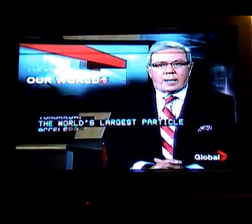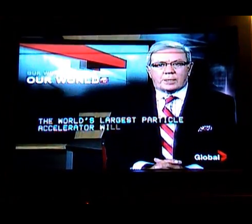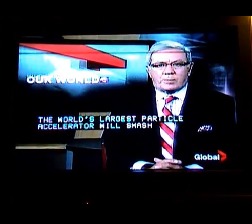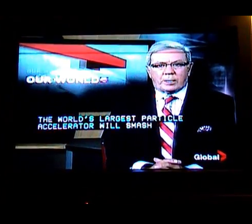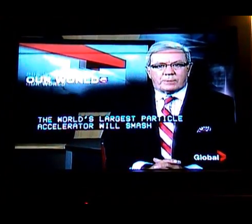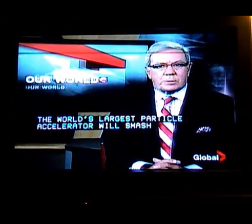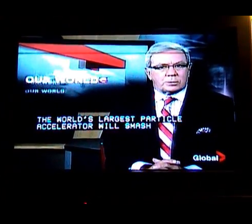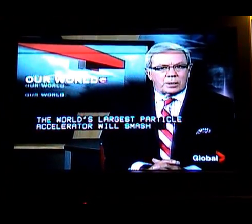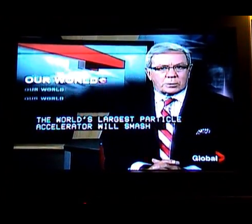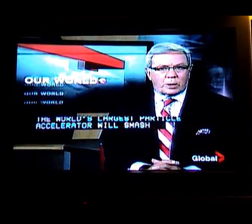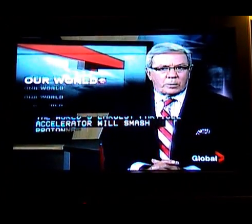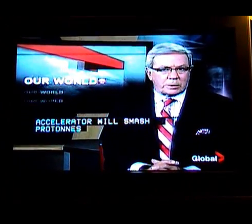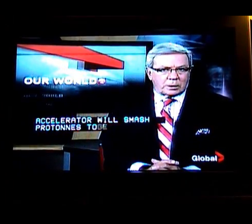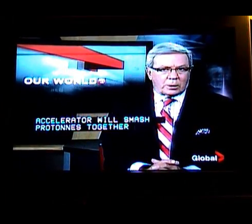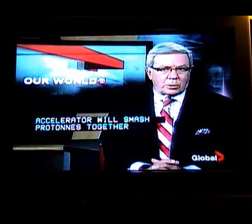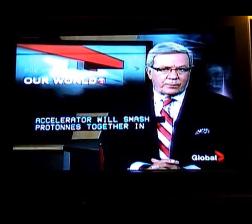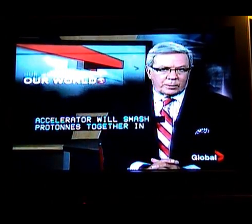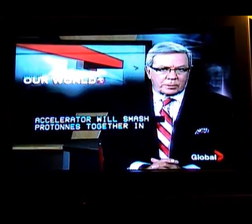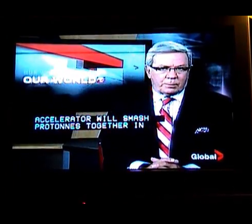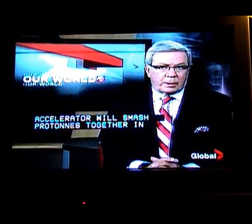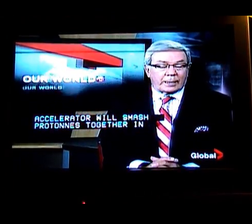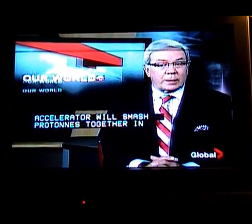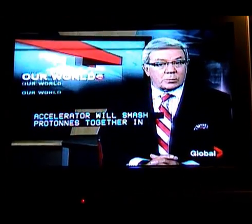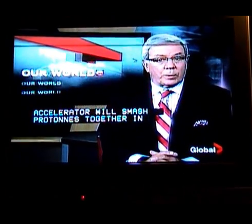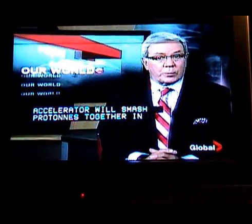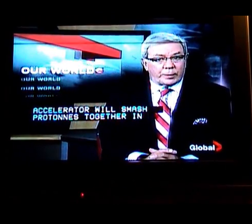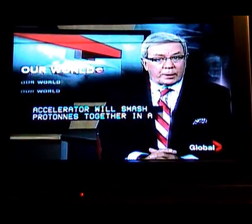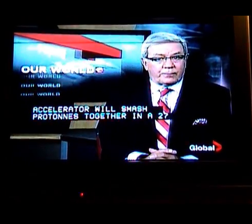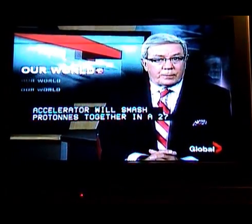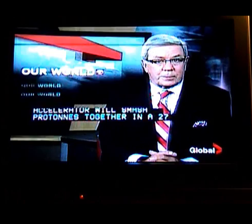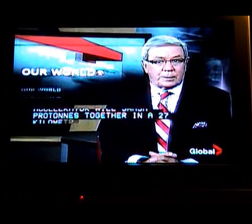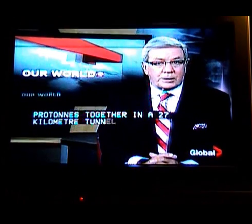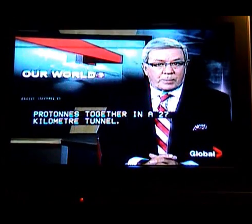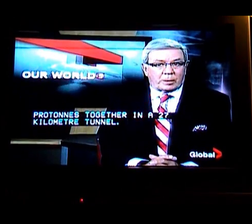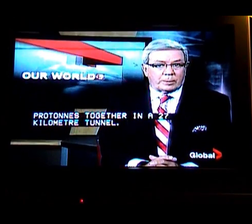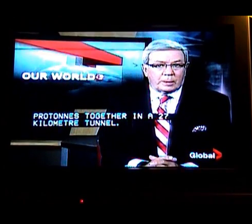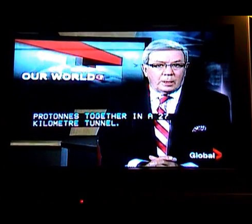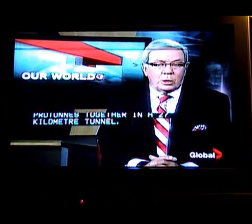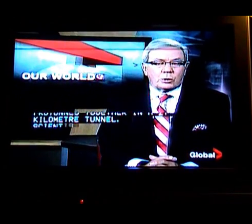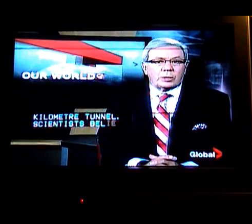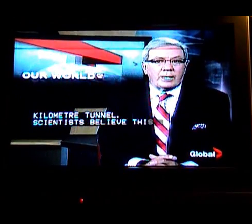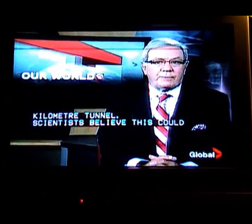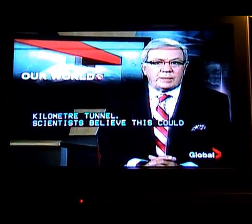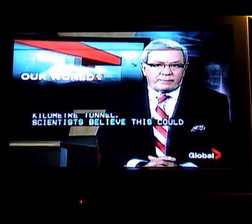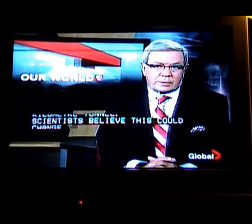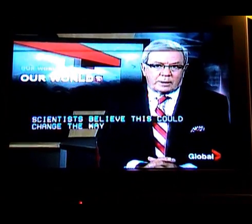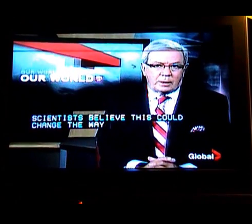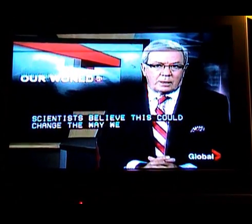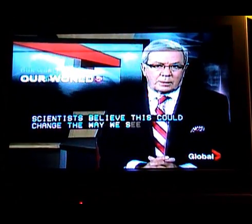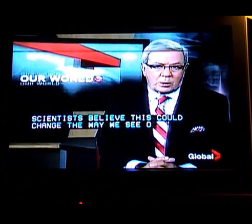Scientists believe this could change the way we see our universe, but at least one critic fears the experiment could have devastating